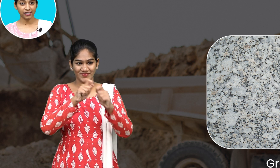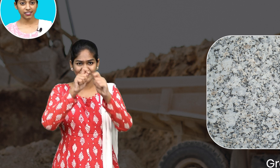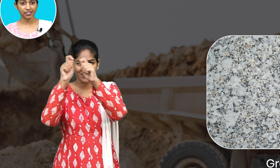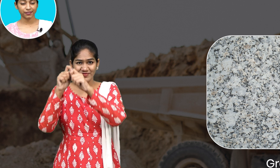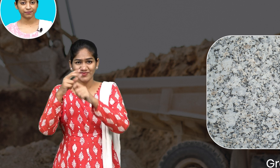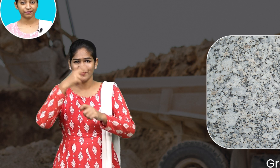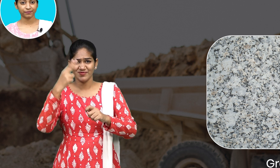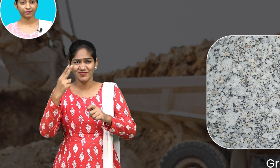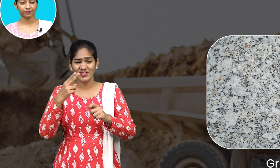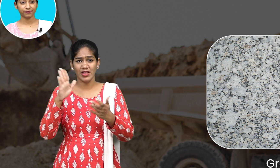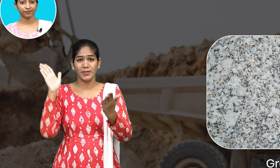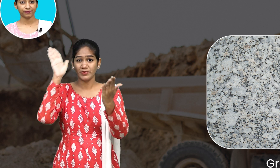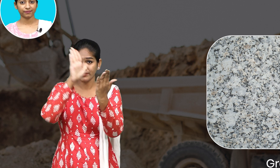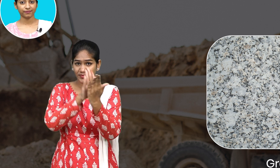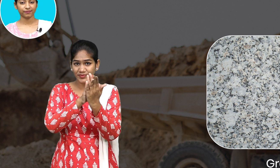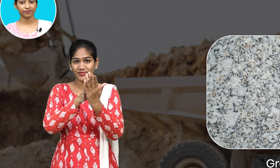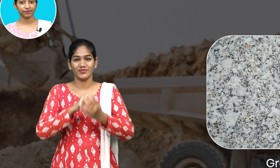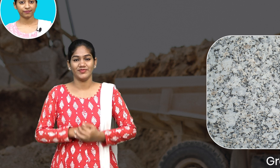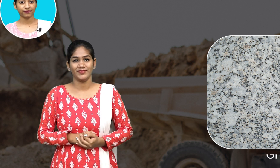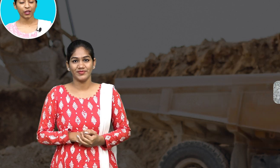decorative panels,